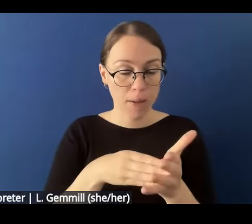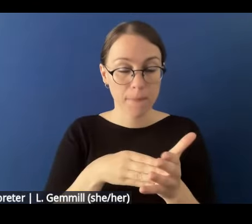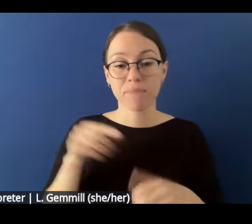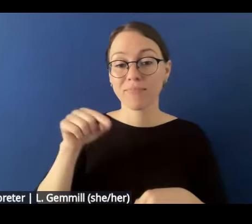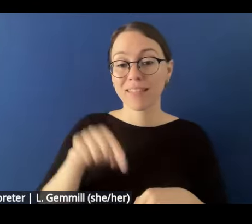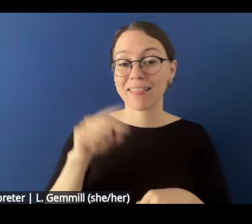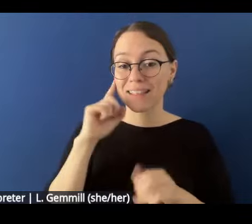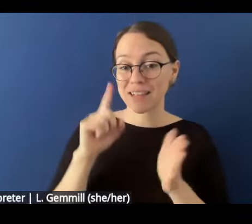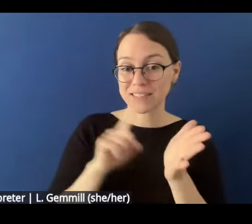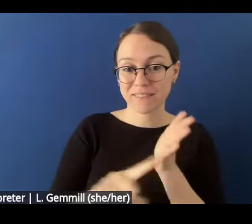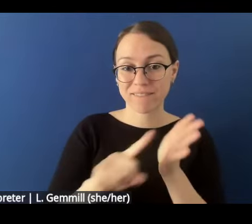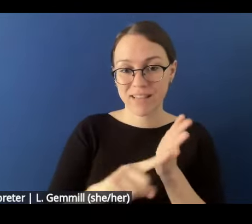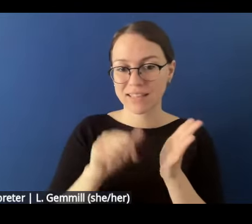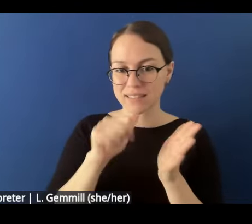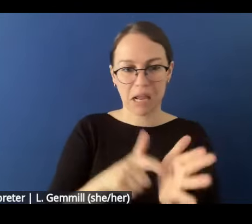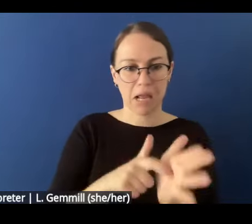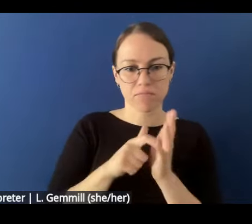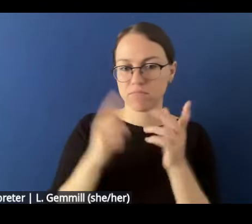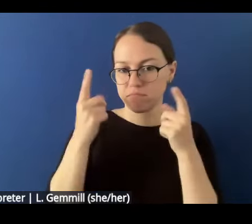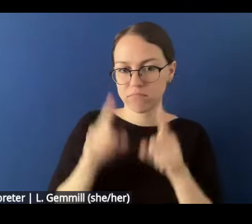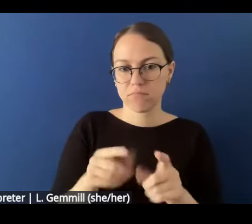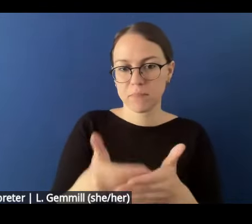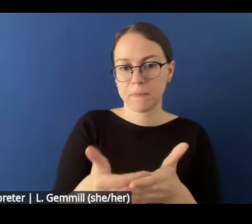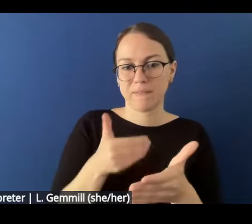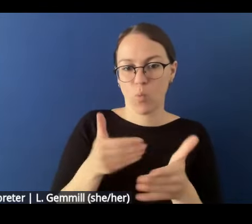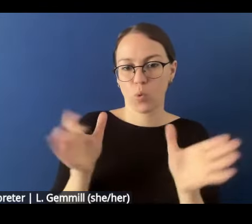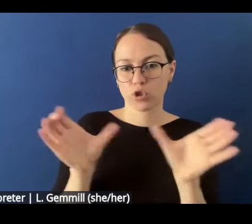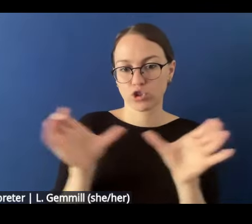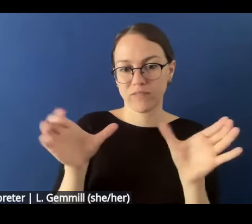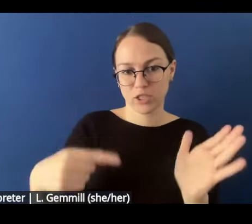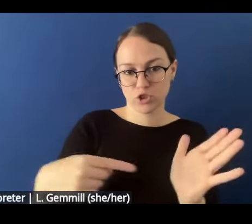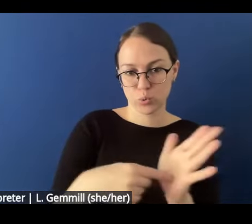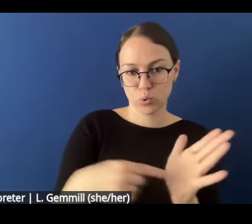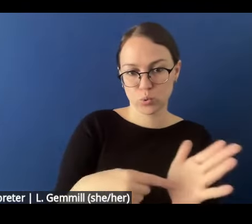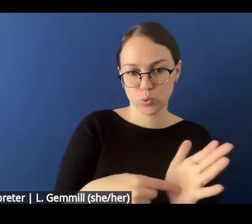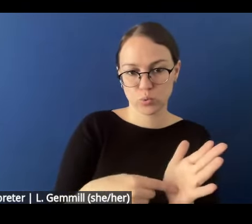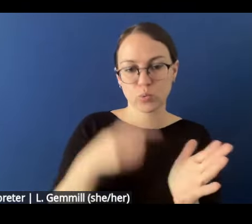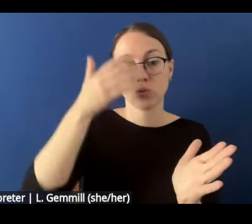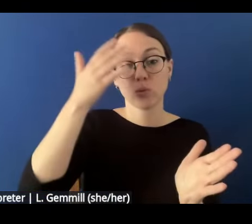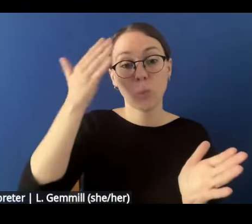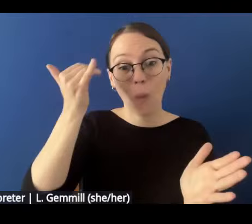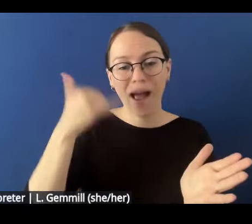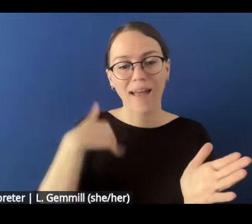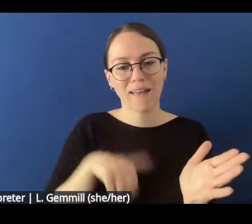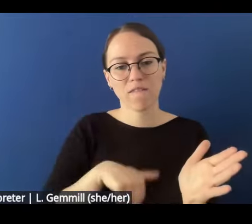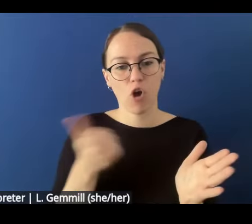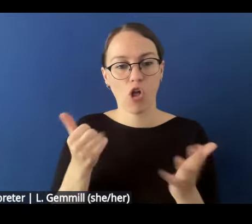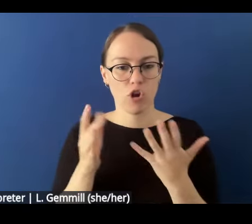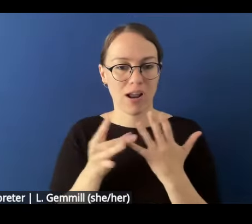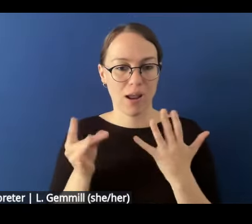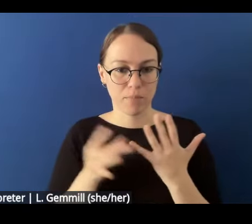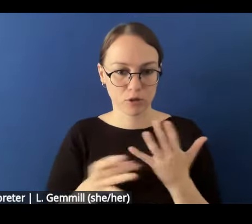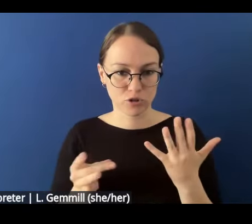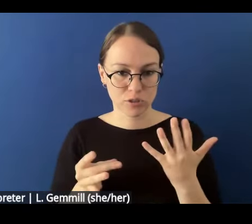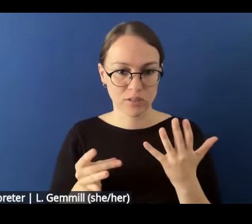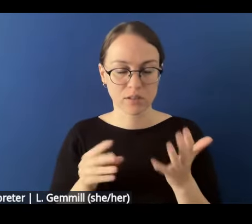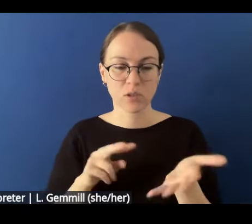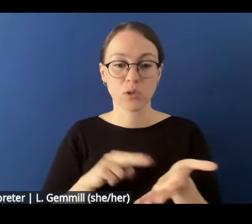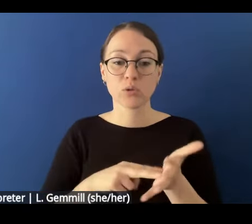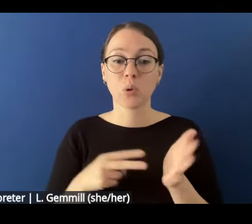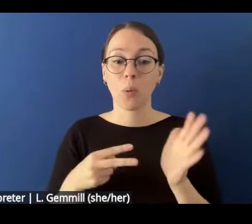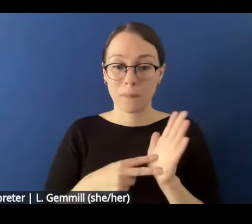occur prior to the certification deadline because there are those other options. So an investigation has to commence, but